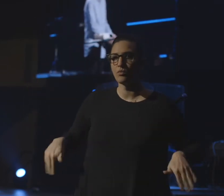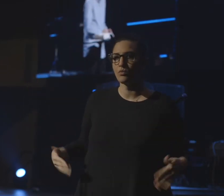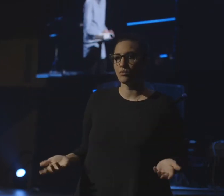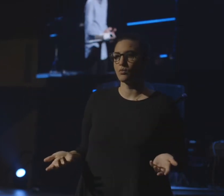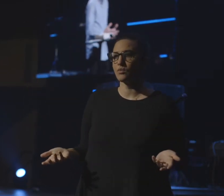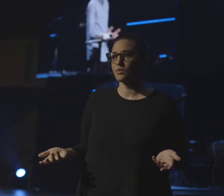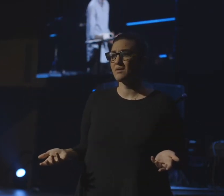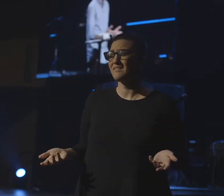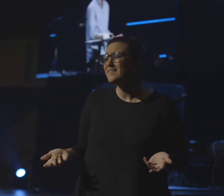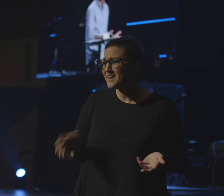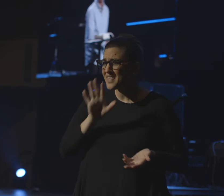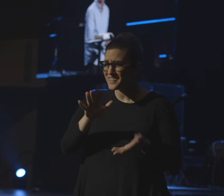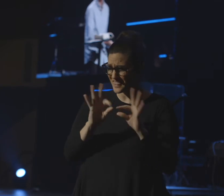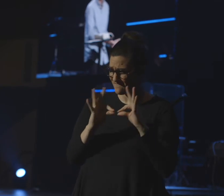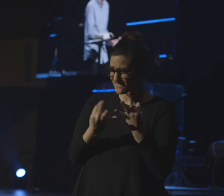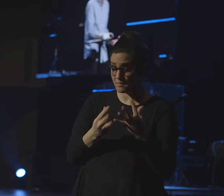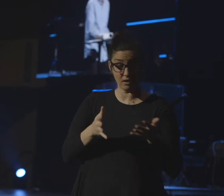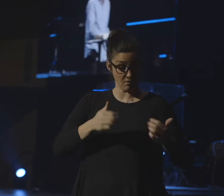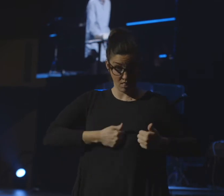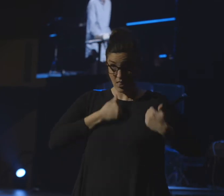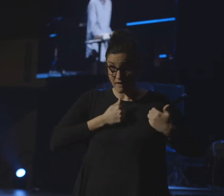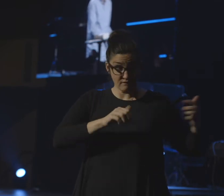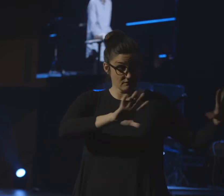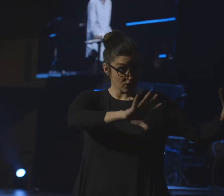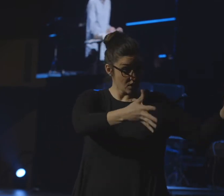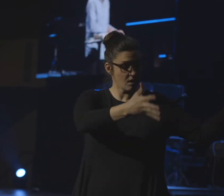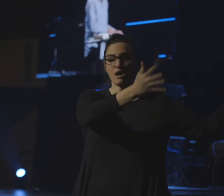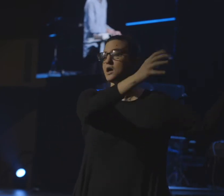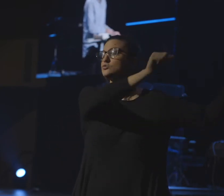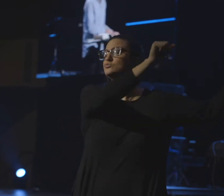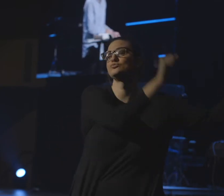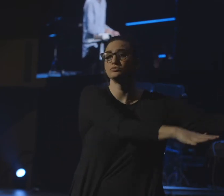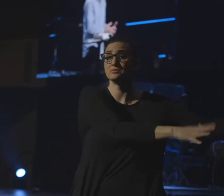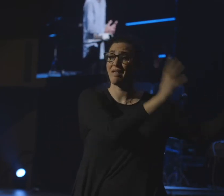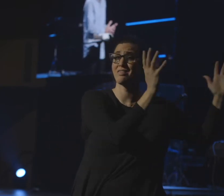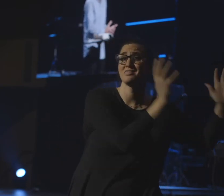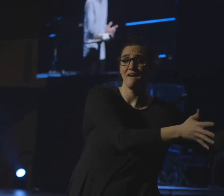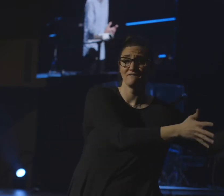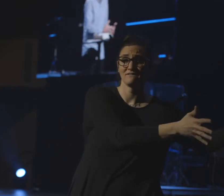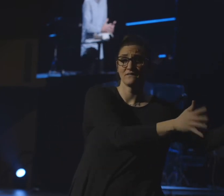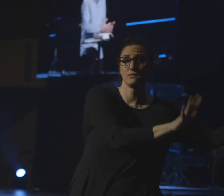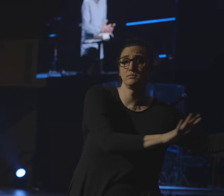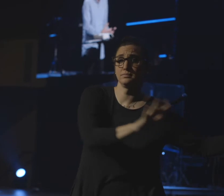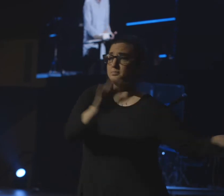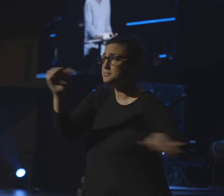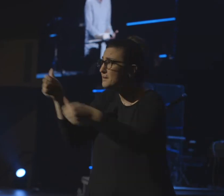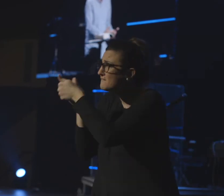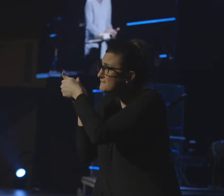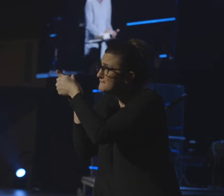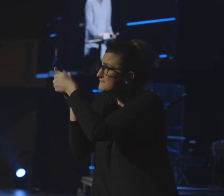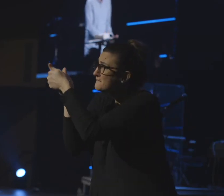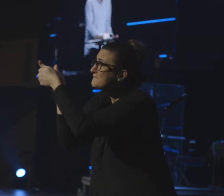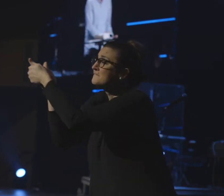leave. They left their life as they knew it. We talked about this 2 weeks ago. Faith is not easy. If you think faith is easy, you've been someone's